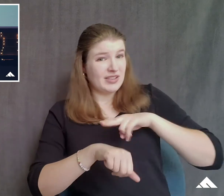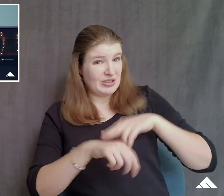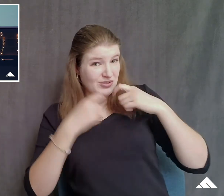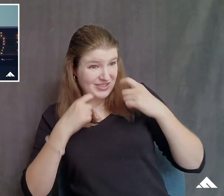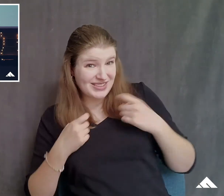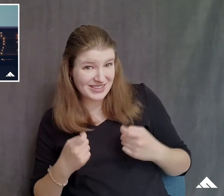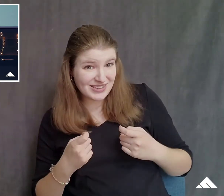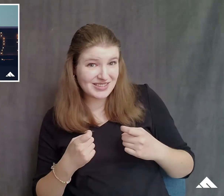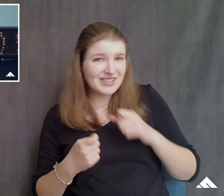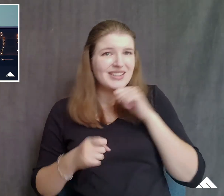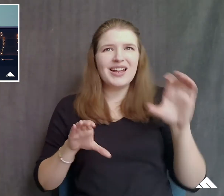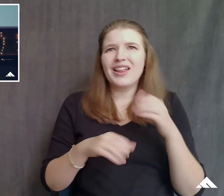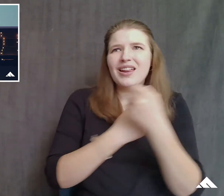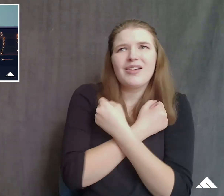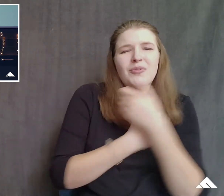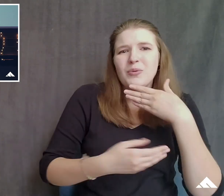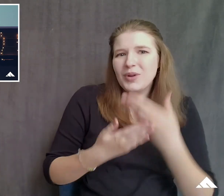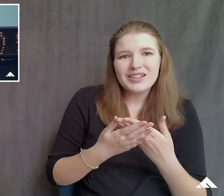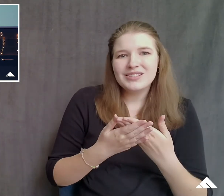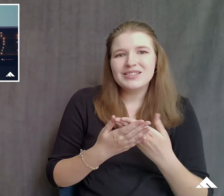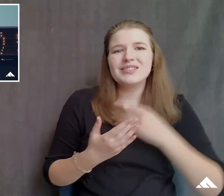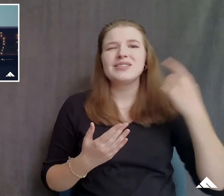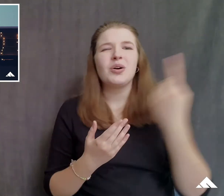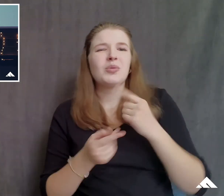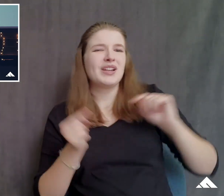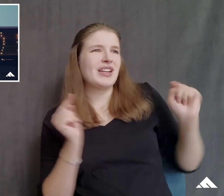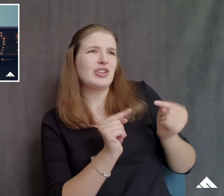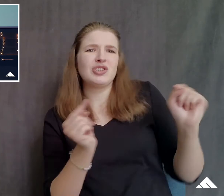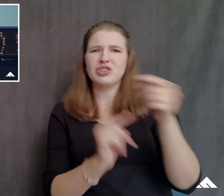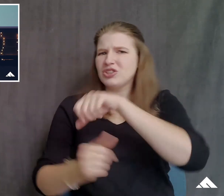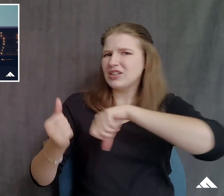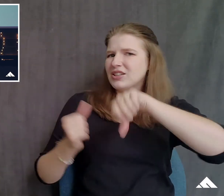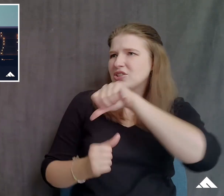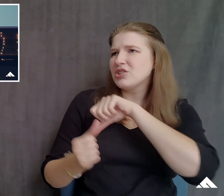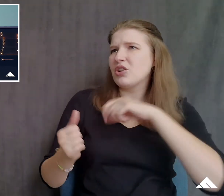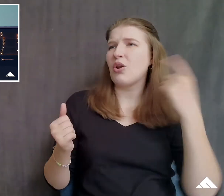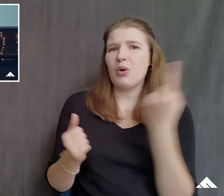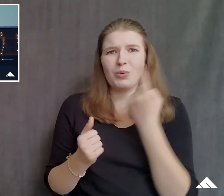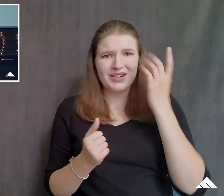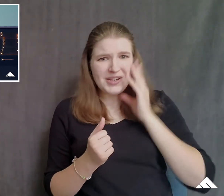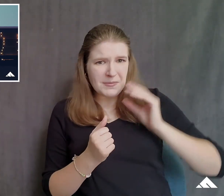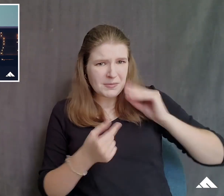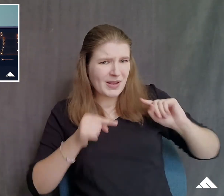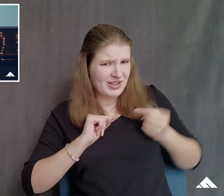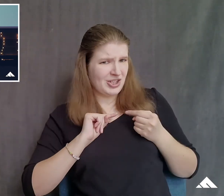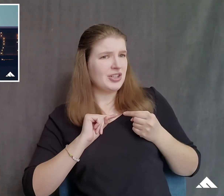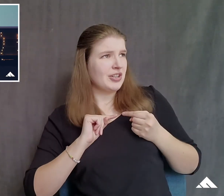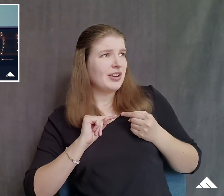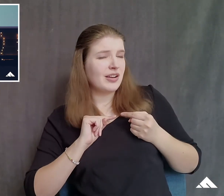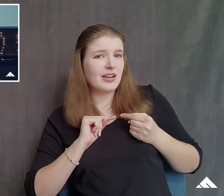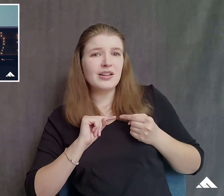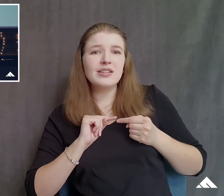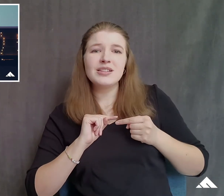love well, we're constantly hurting each other. We're constantly experiencing woundedness, and we